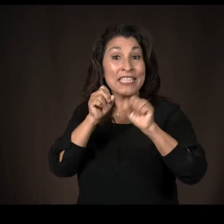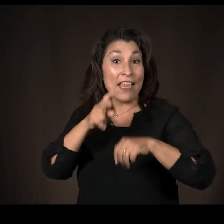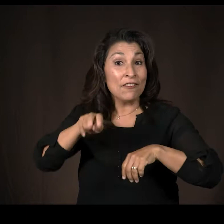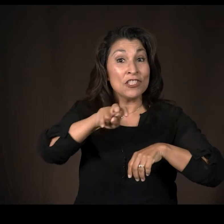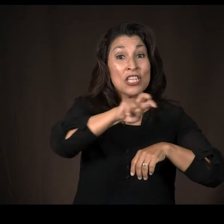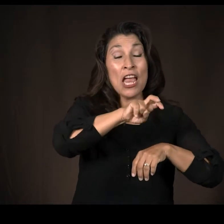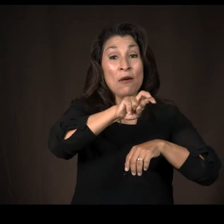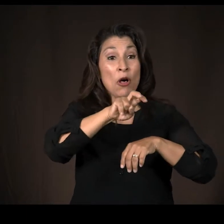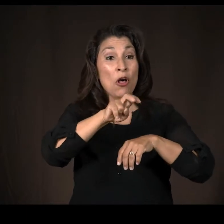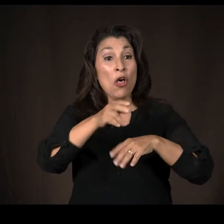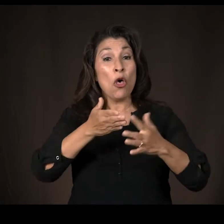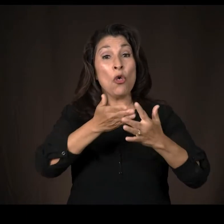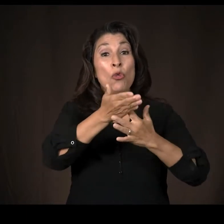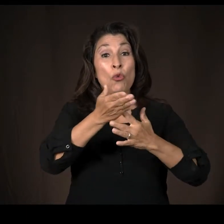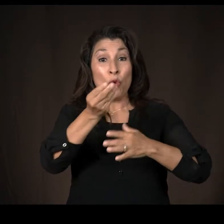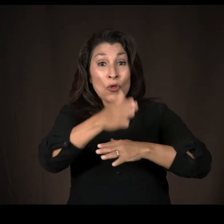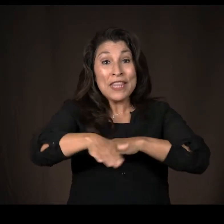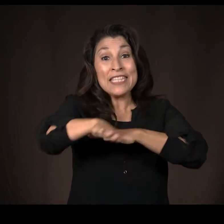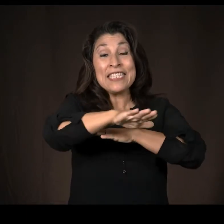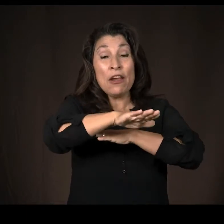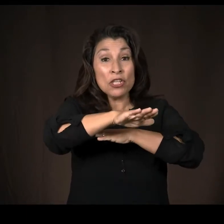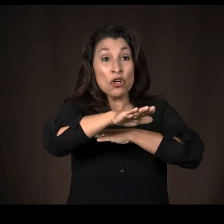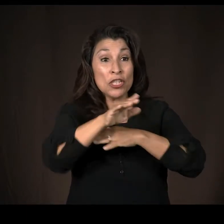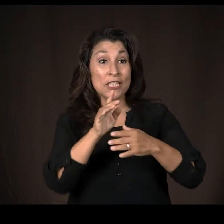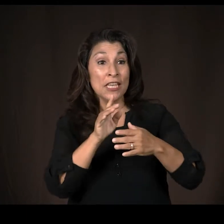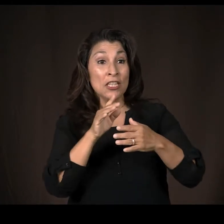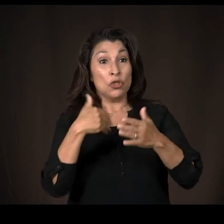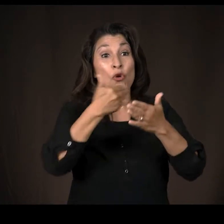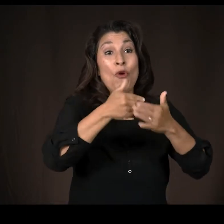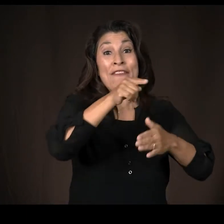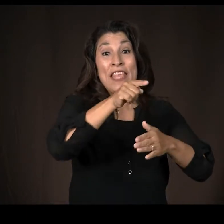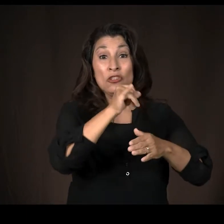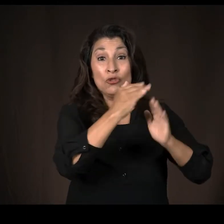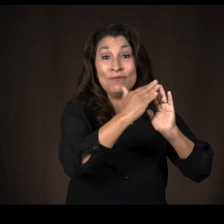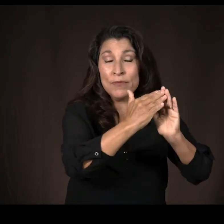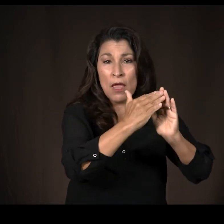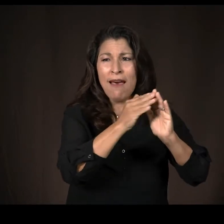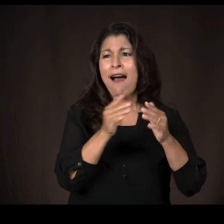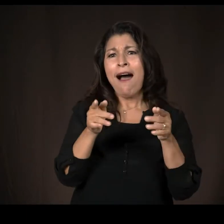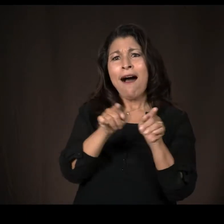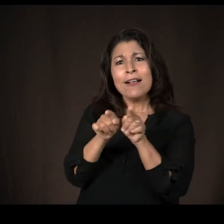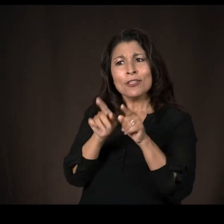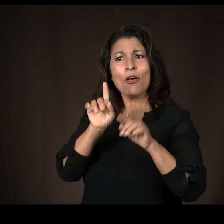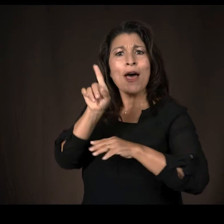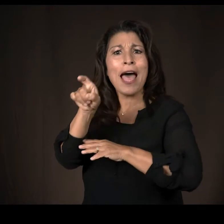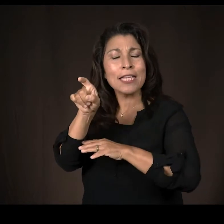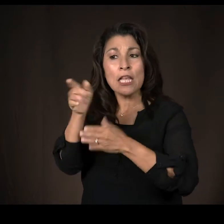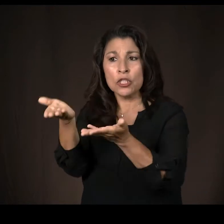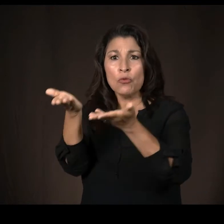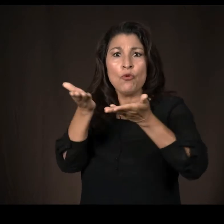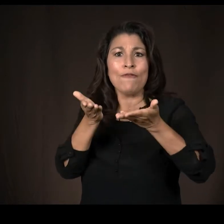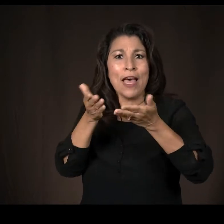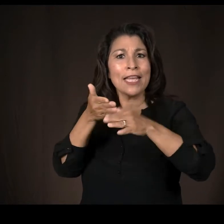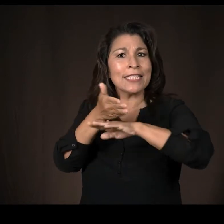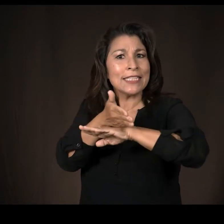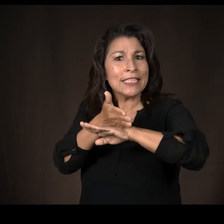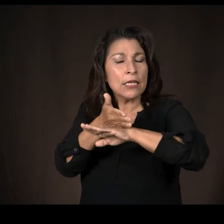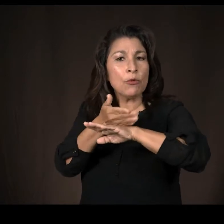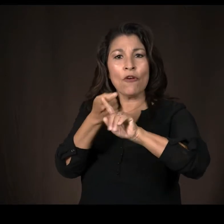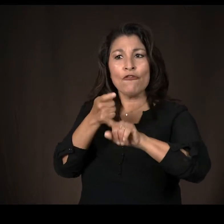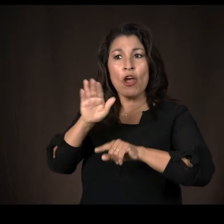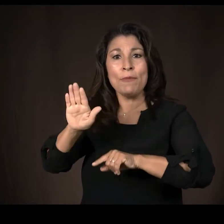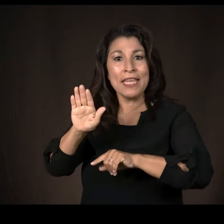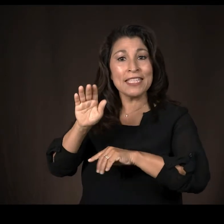safe travel through the territories on my journey to Jerusalem. And I also asked him to supply timber for building from his royal